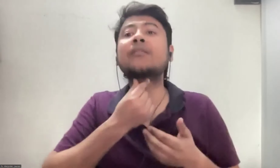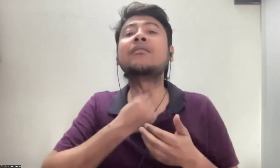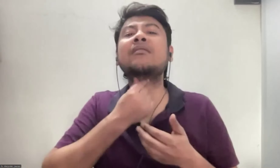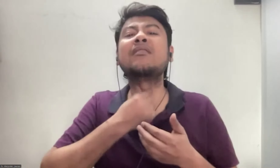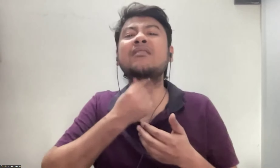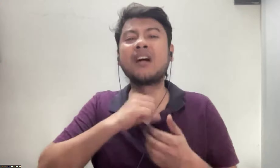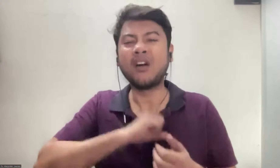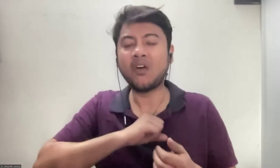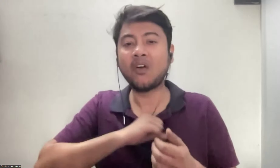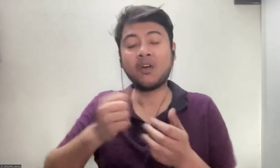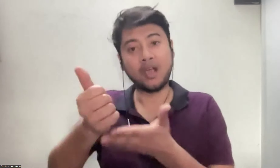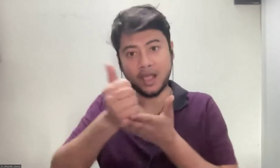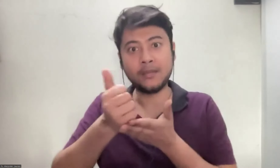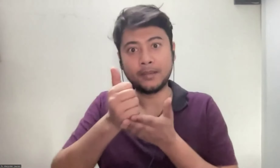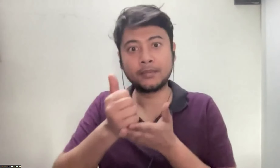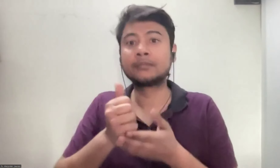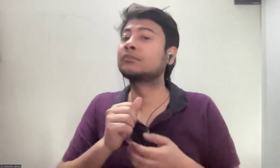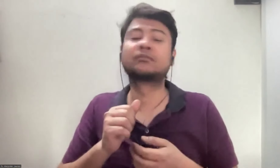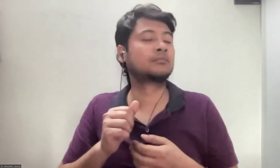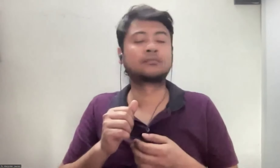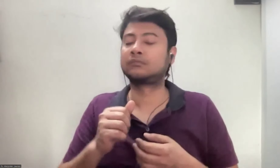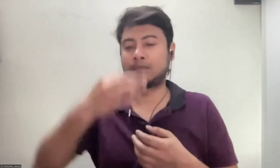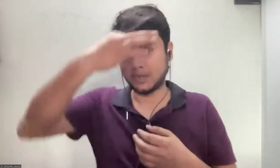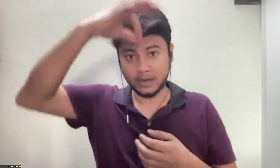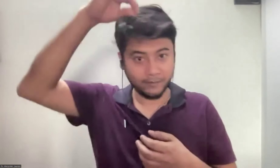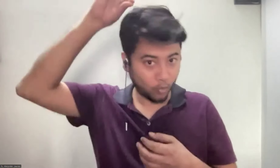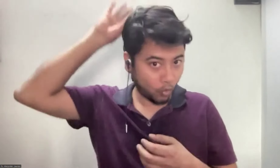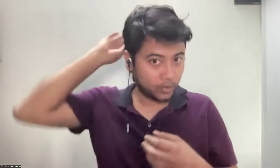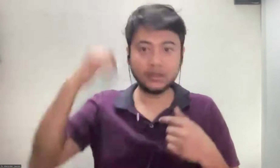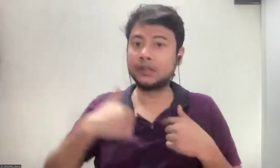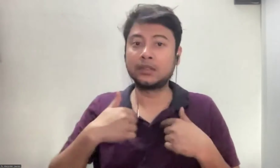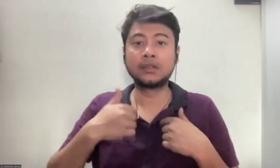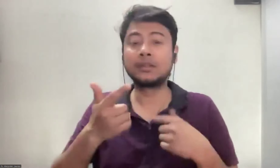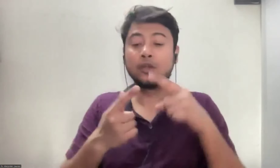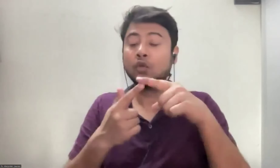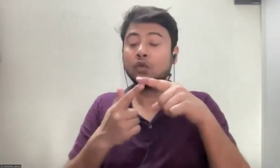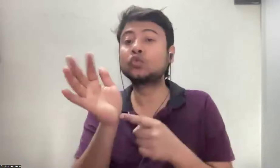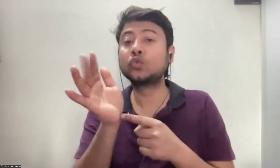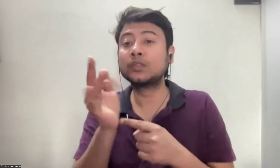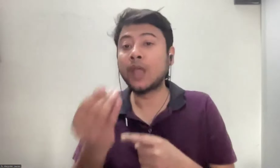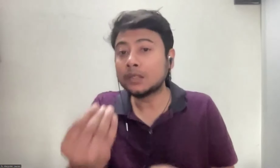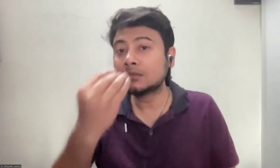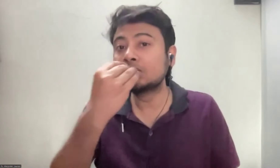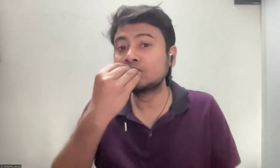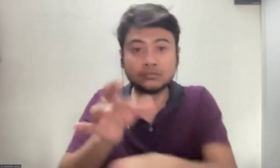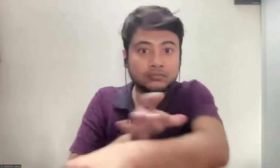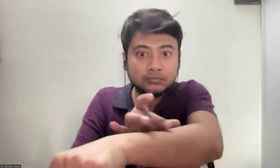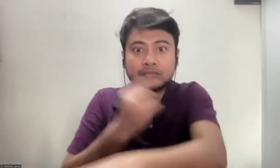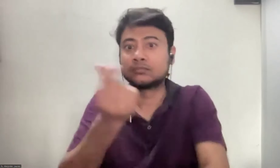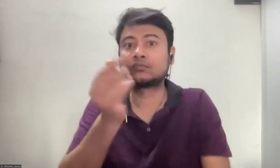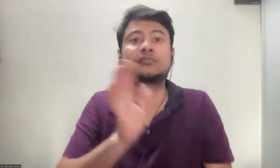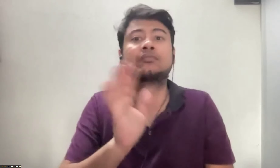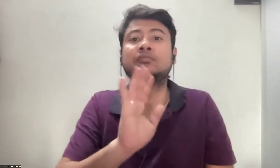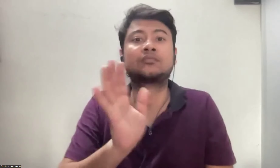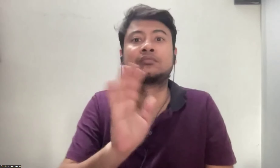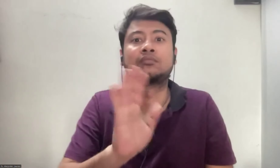we don't use Tulsi for medicine. We only use it for worshipping. Because we love Krishna and Krishna loves